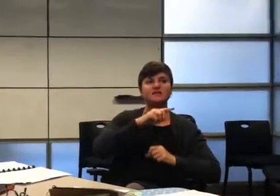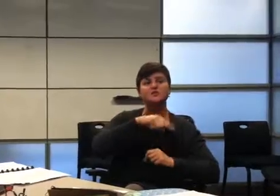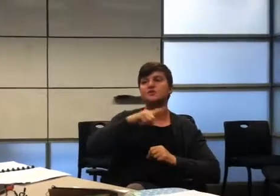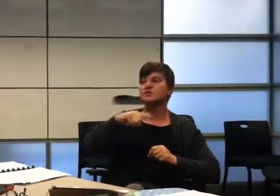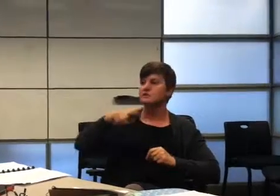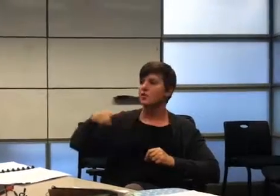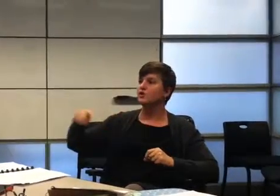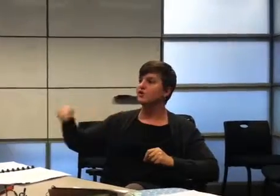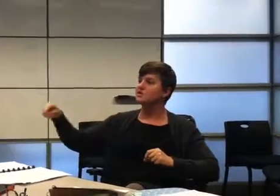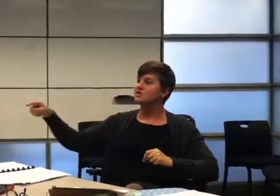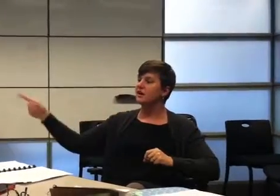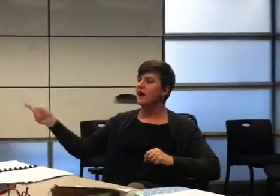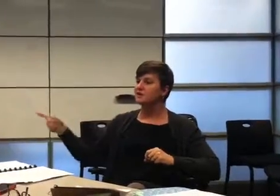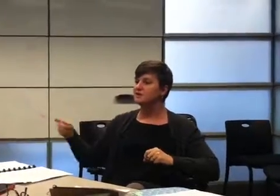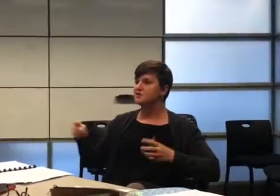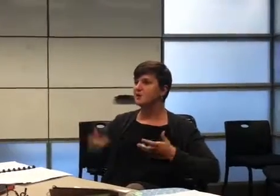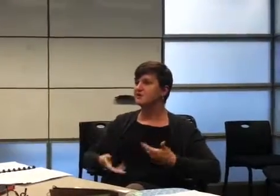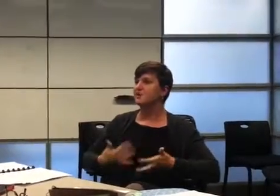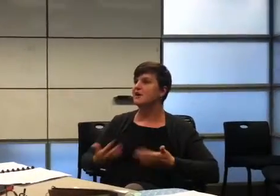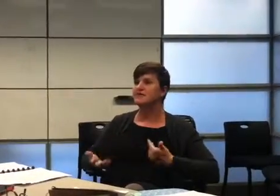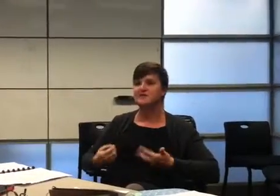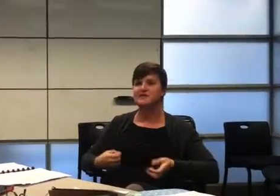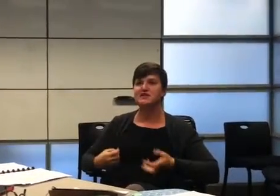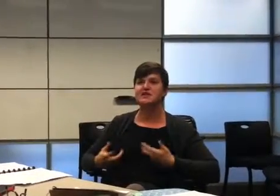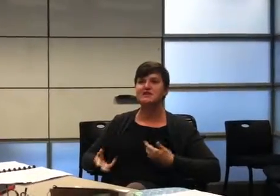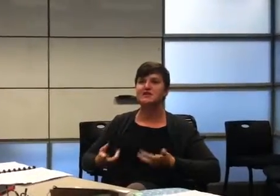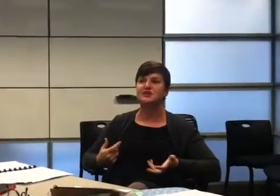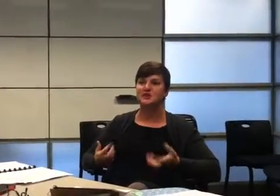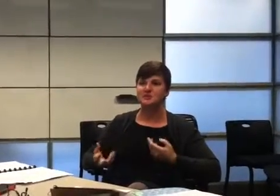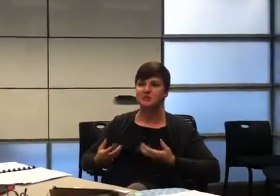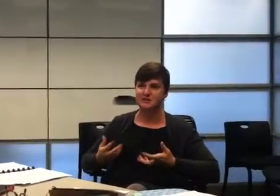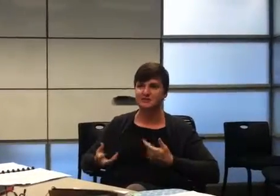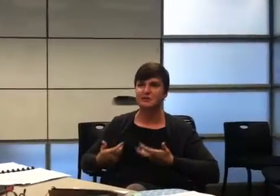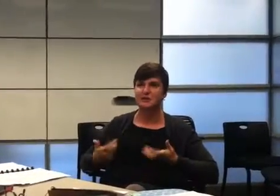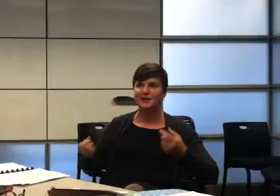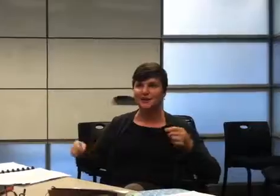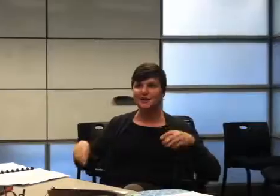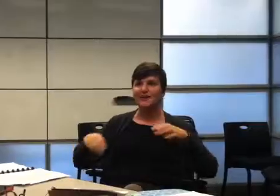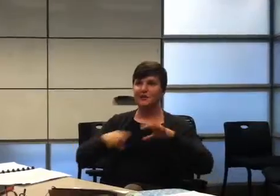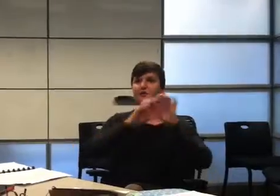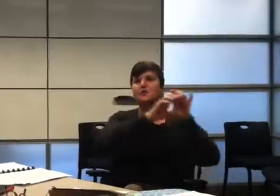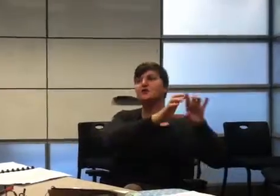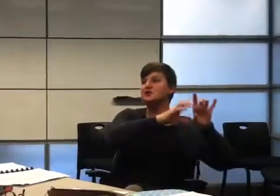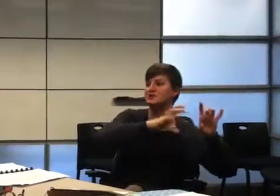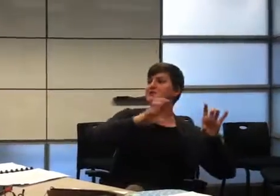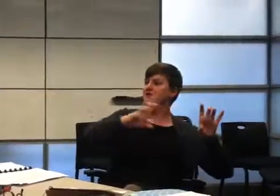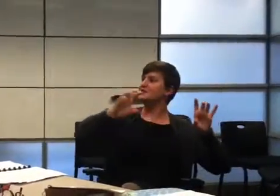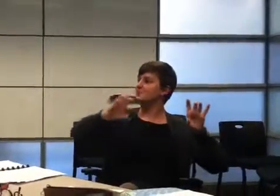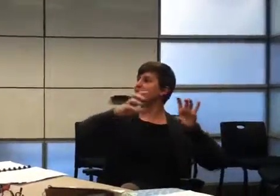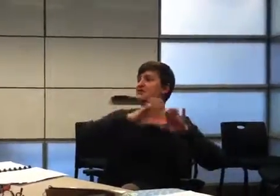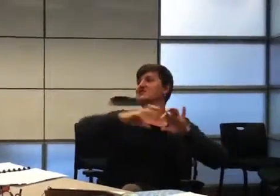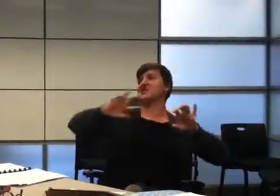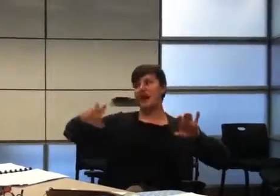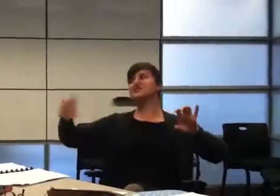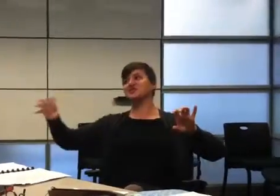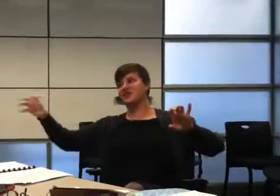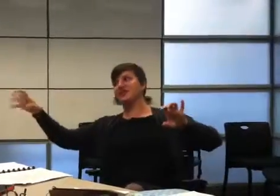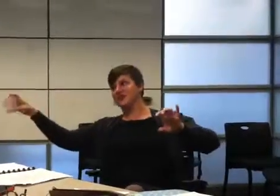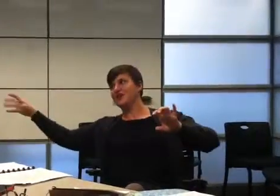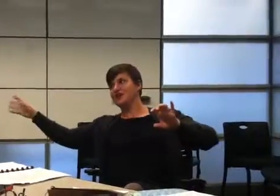actual order in which it happens? You might think about this as the Tarantino experiment. You know, what order does Pulp Fiction actually